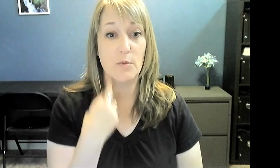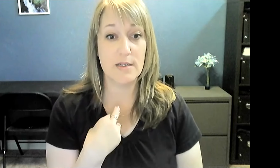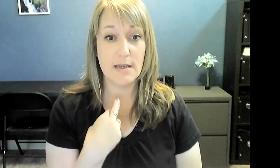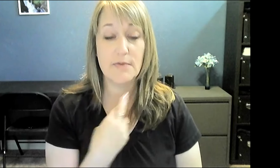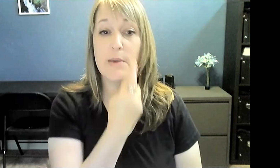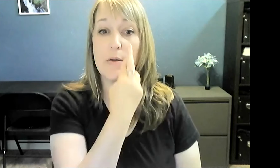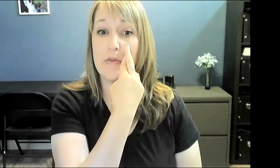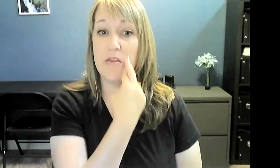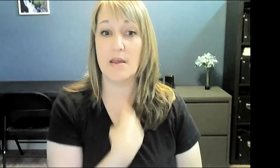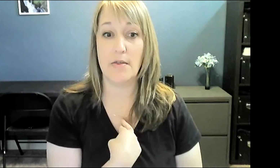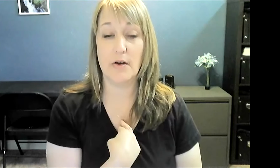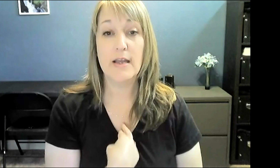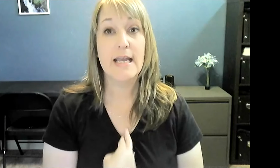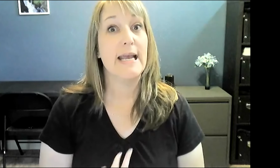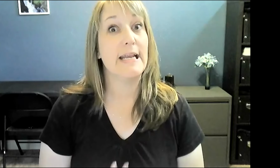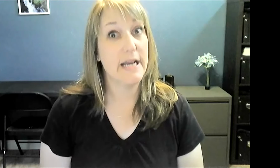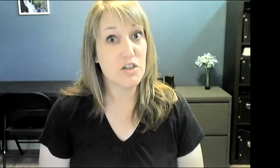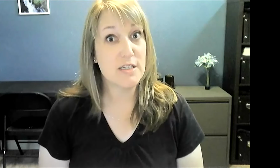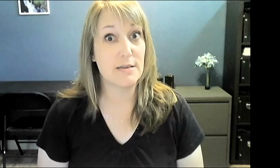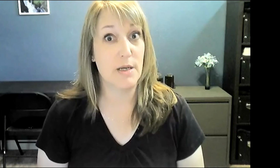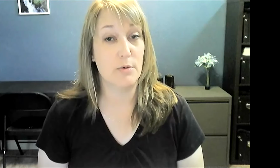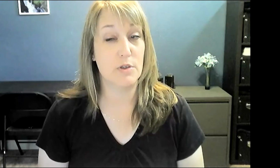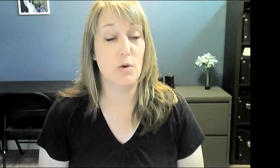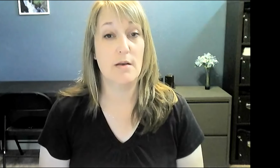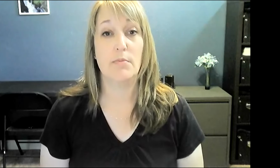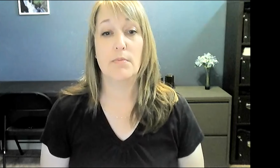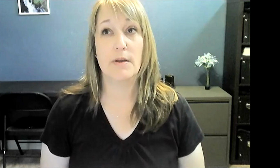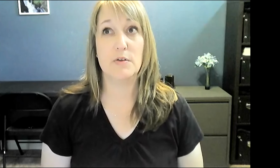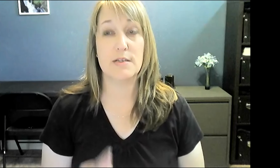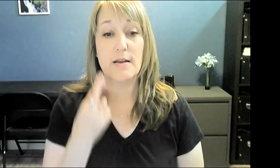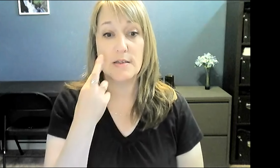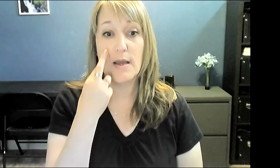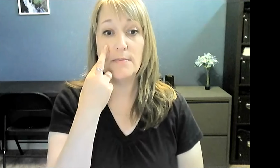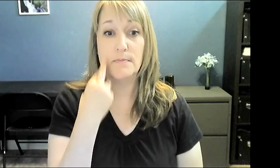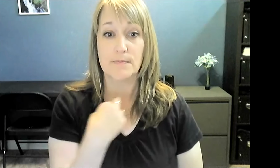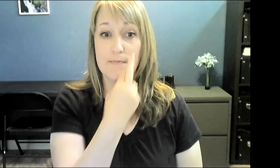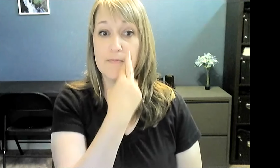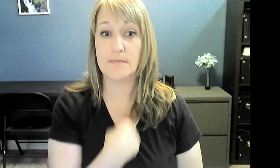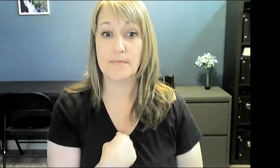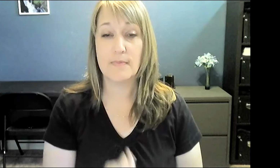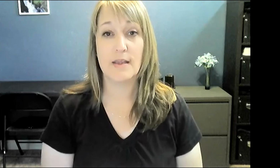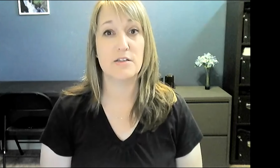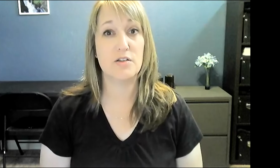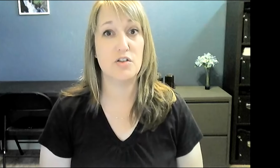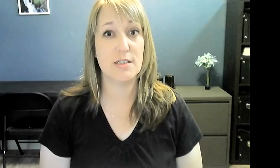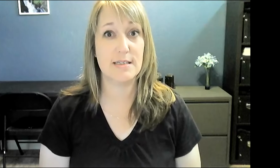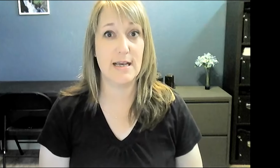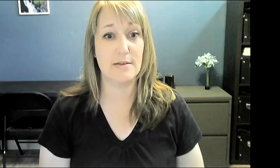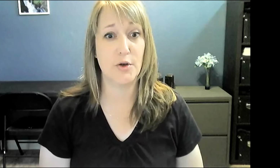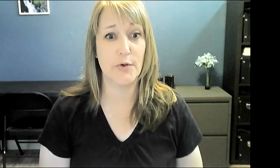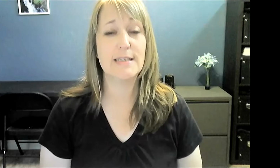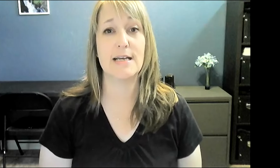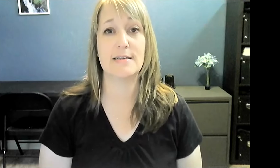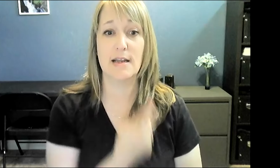one side of your mouth, then the other. And it actually doesn't matter which one. If you sign it this way, it's just as correct as signing it